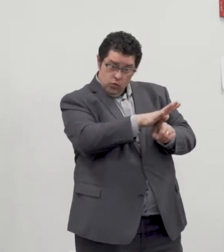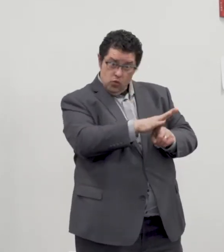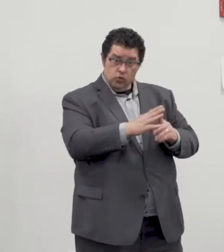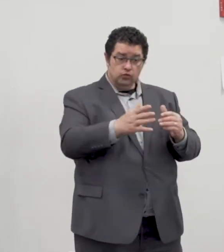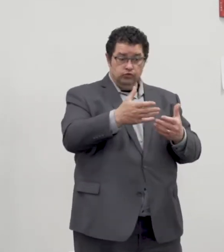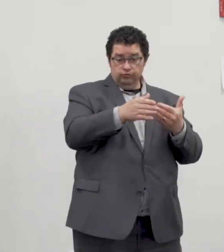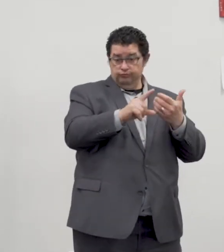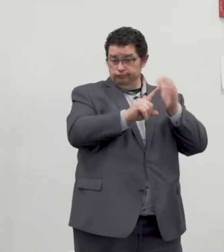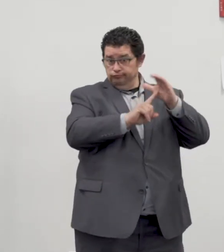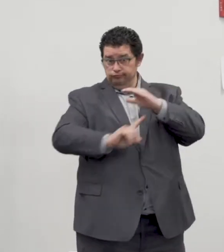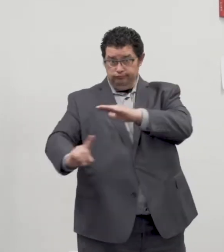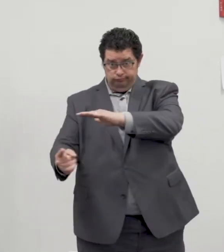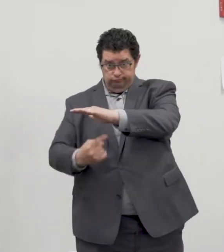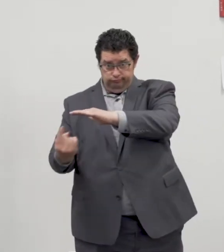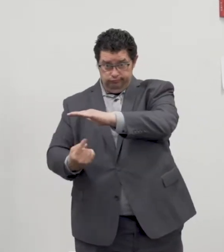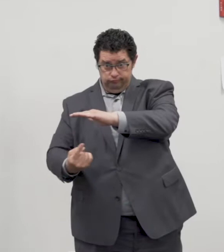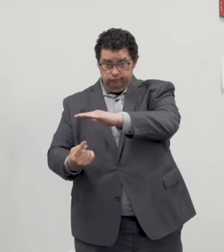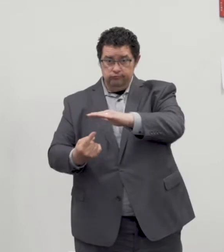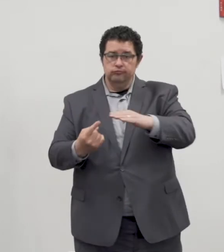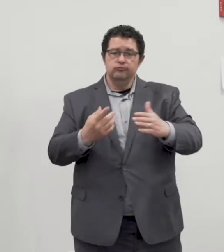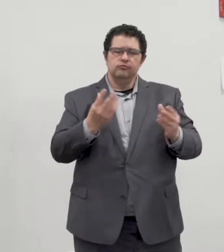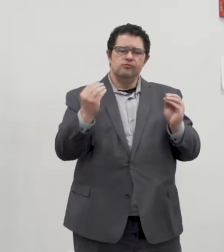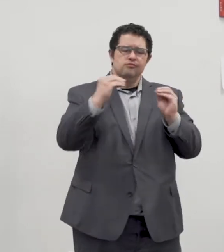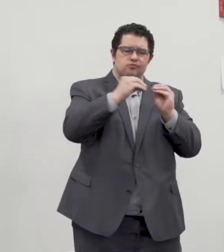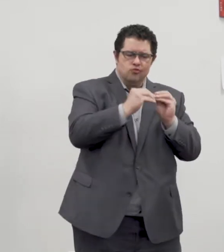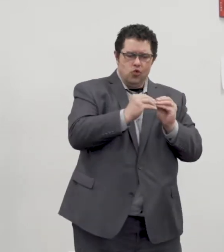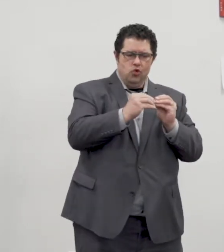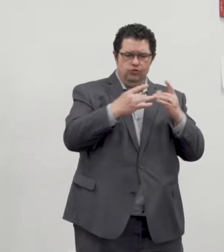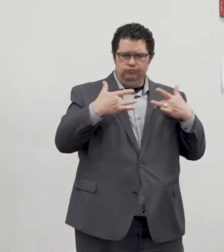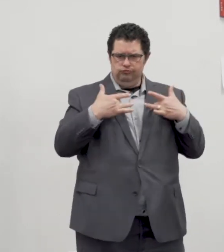more measured public health strategy.